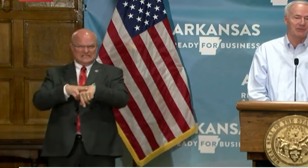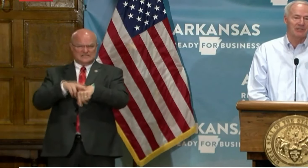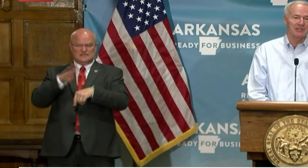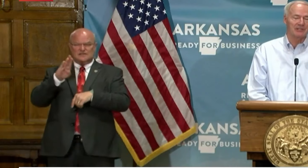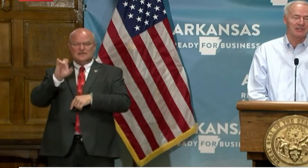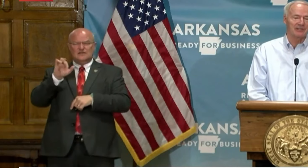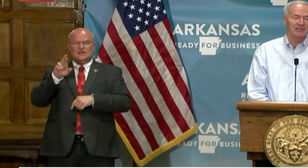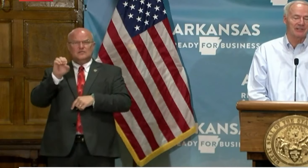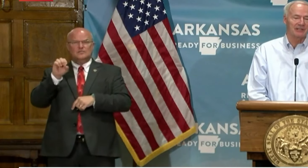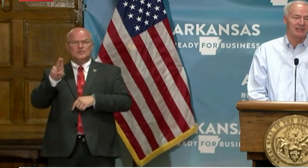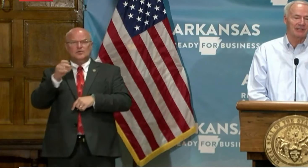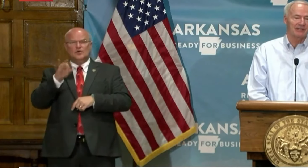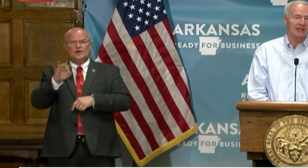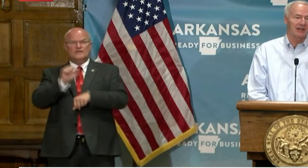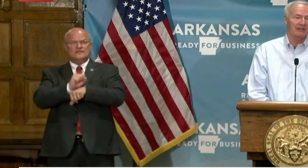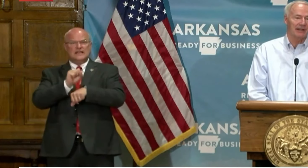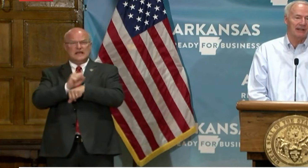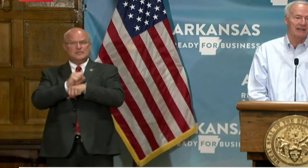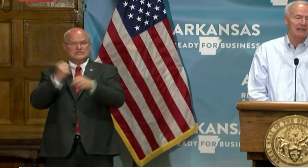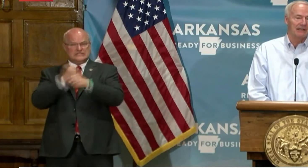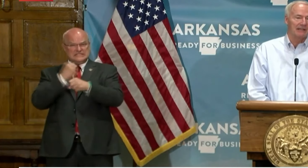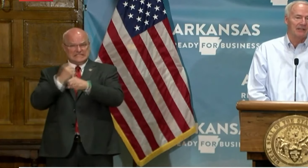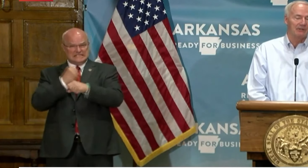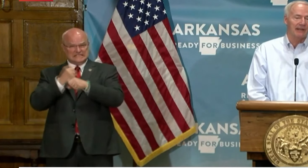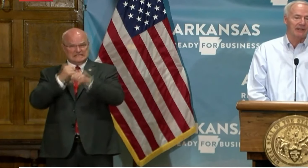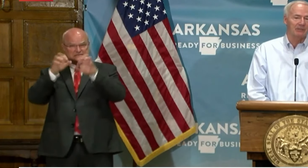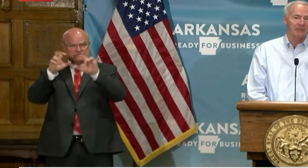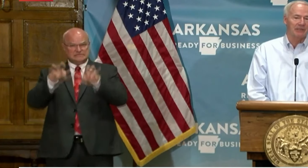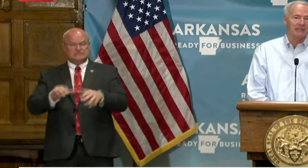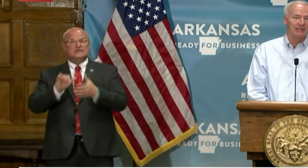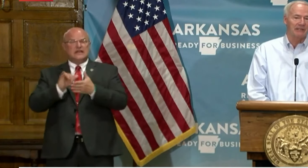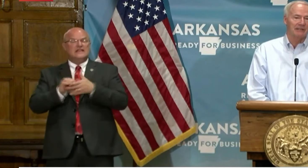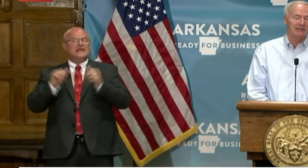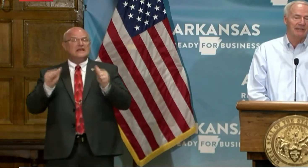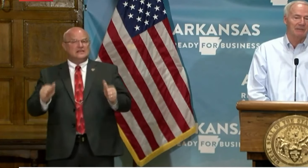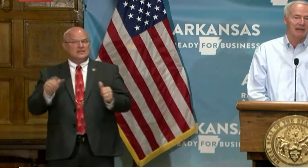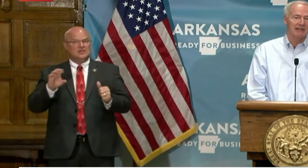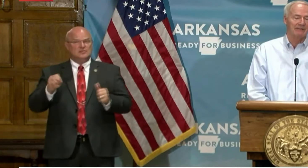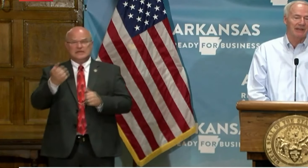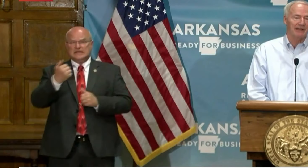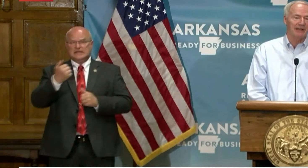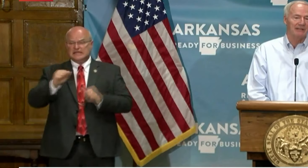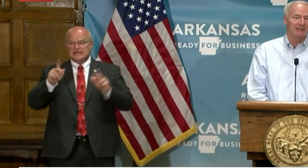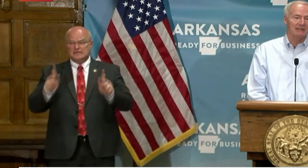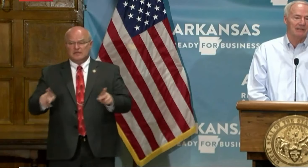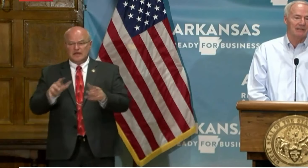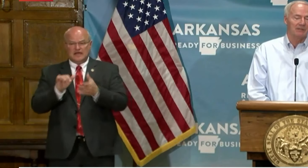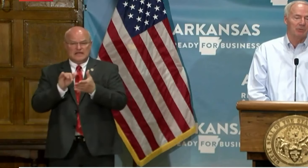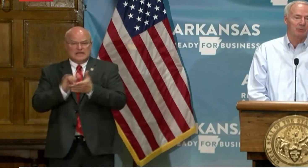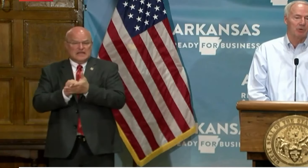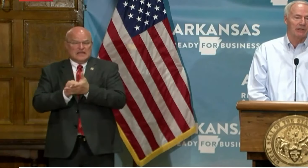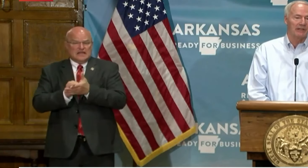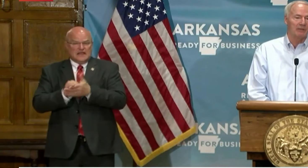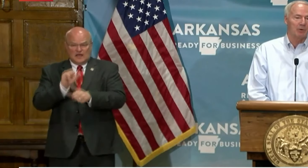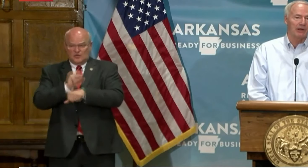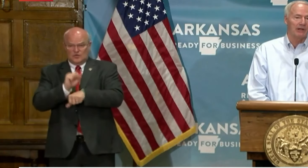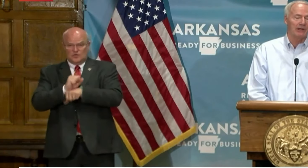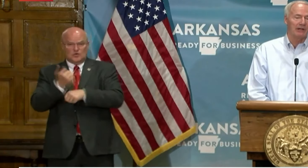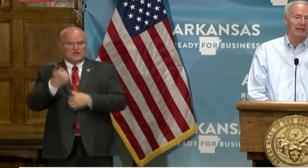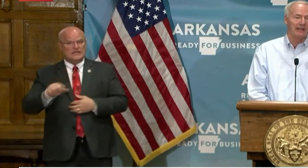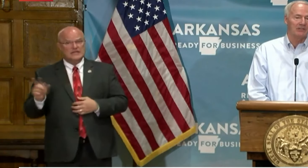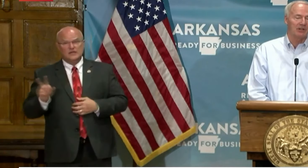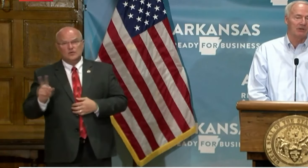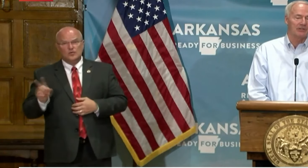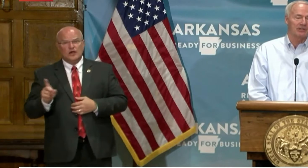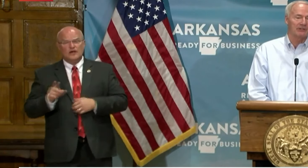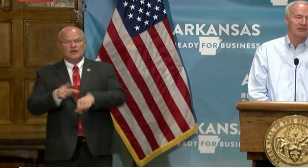of Labor Statistics carry that, that could be anybody that would work